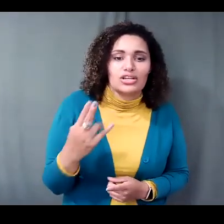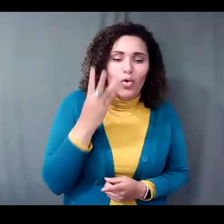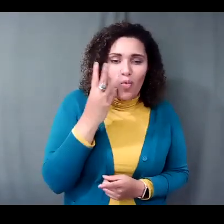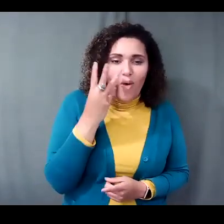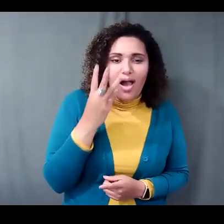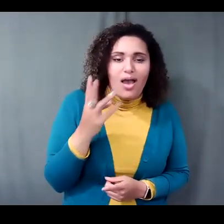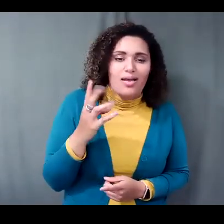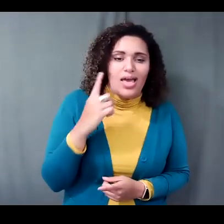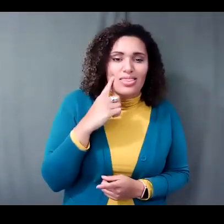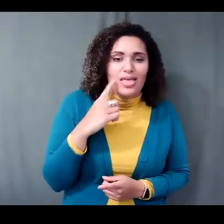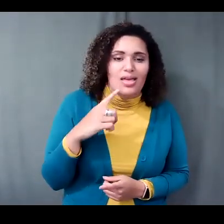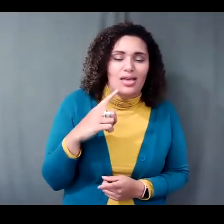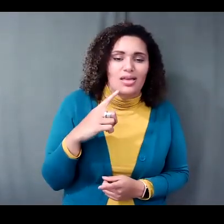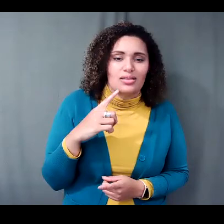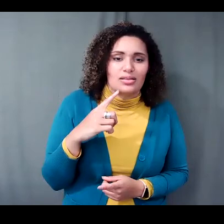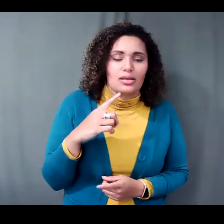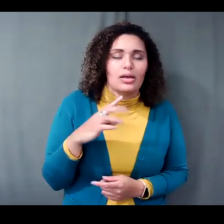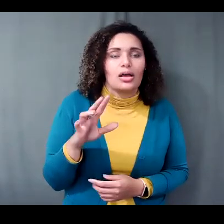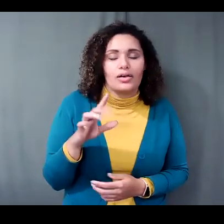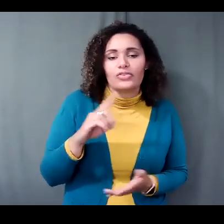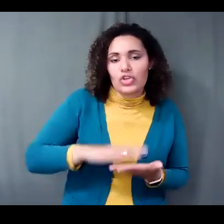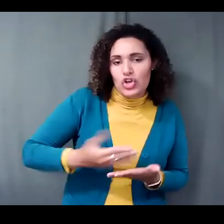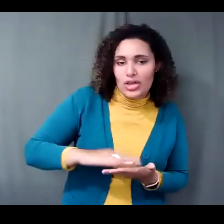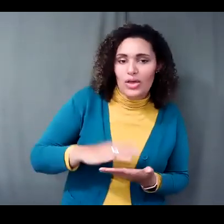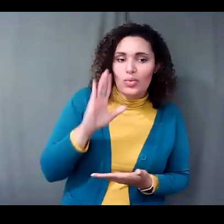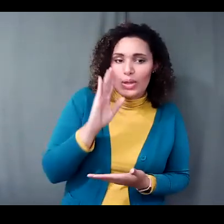in support of that, I guess we're going to try to move things till indoors.